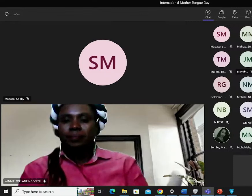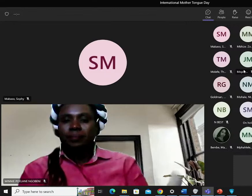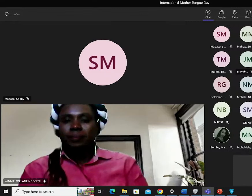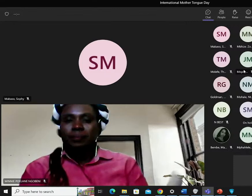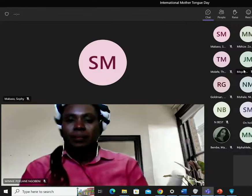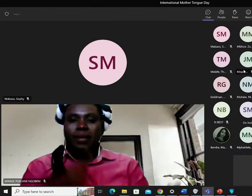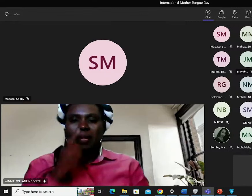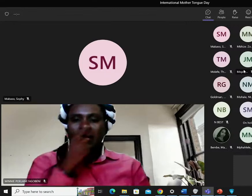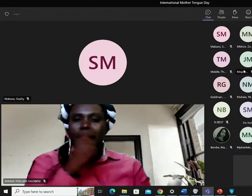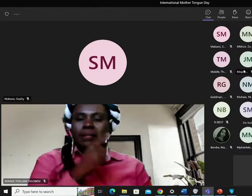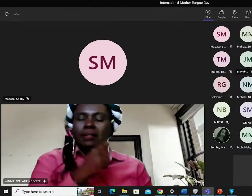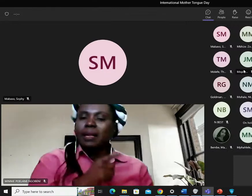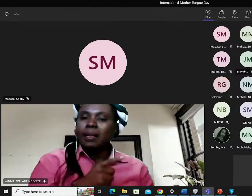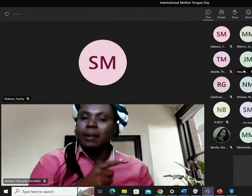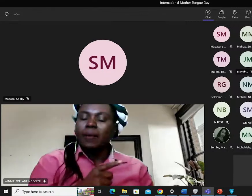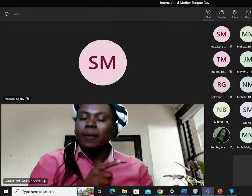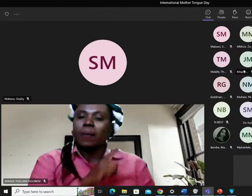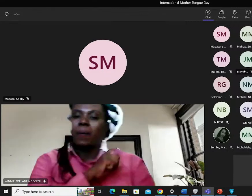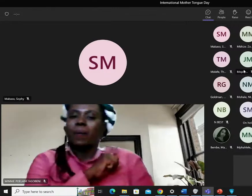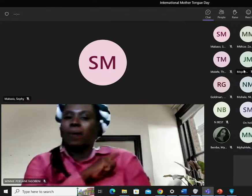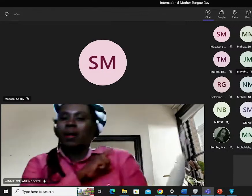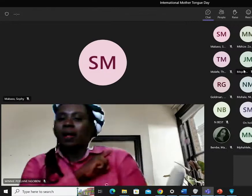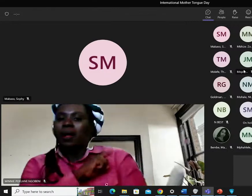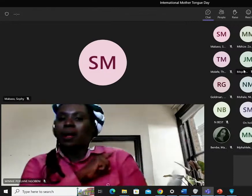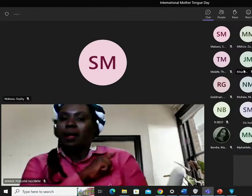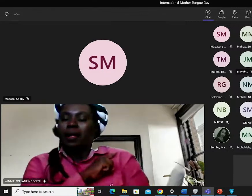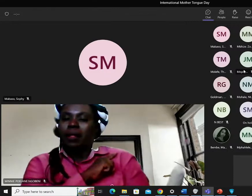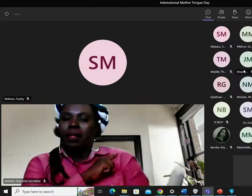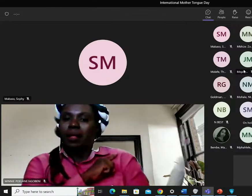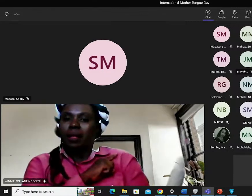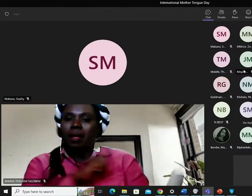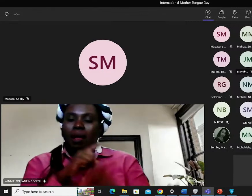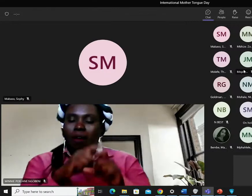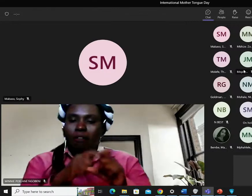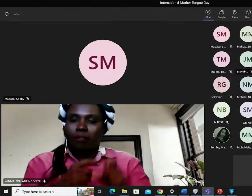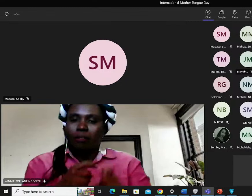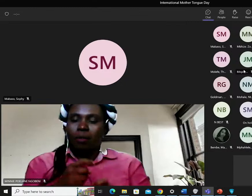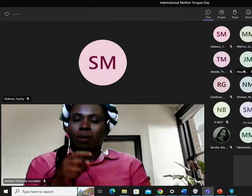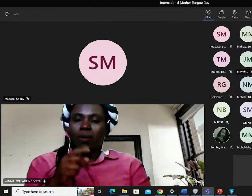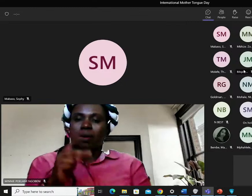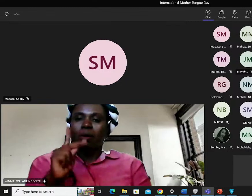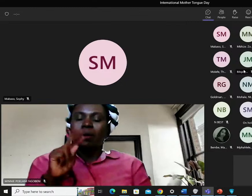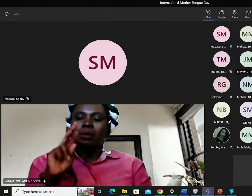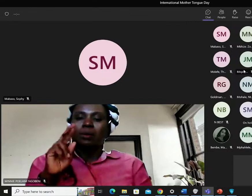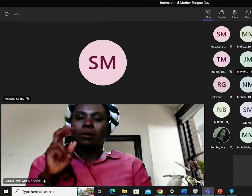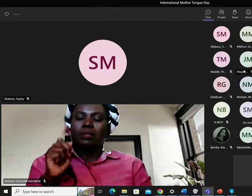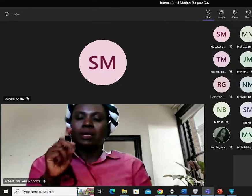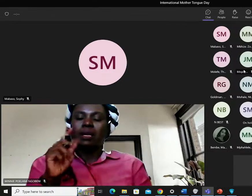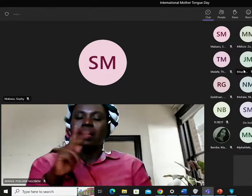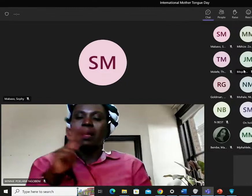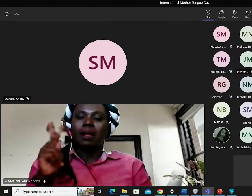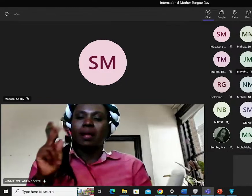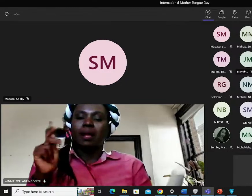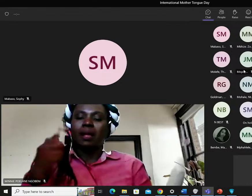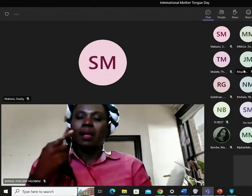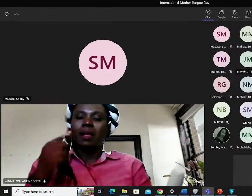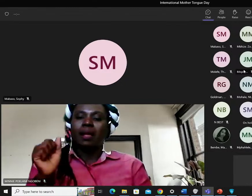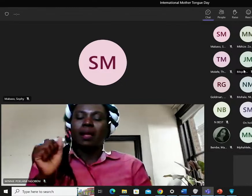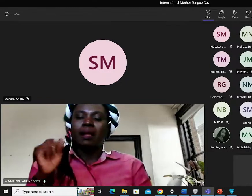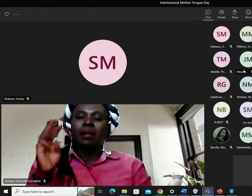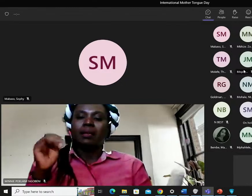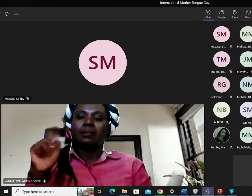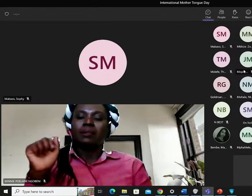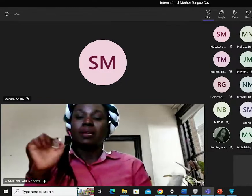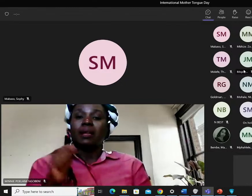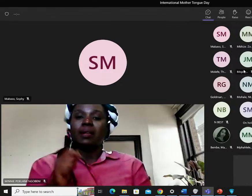Bana le tshele ka gore o ile gore ke tšea from Dr. Kanyani o boletše something mo. Monno mongwe ile a